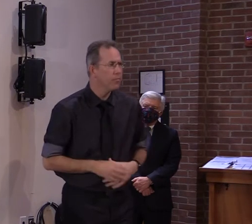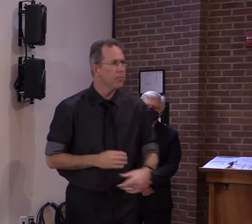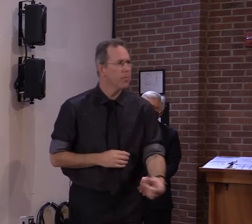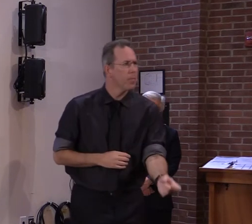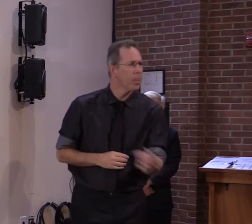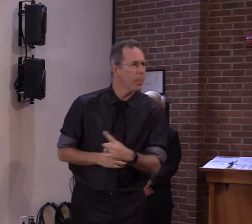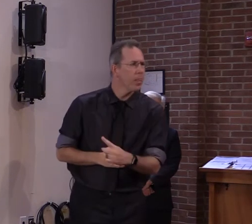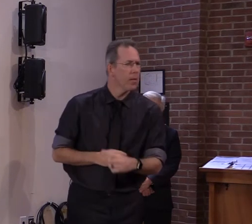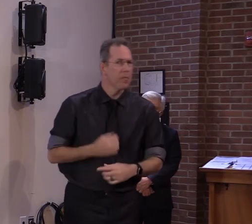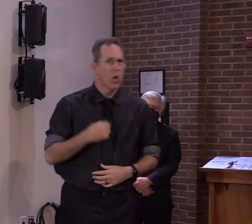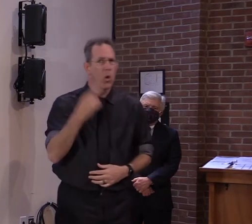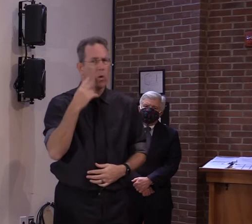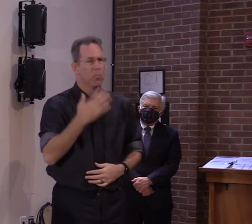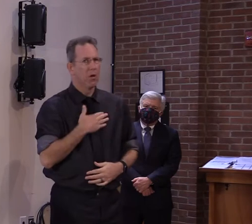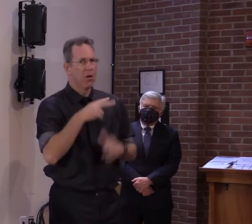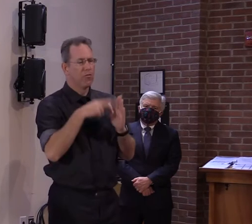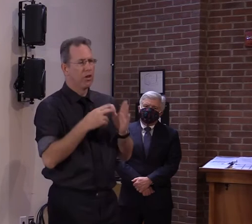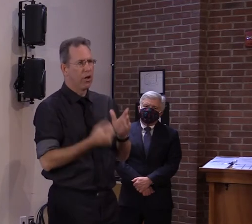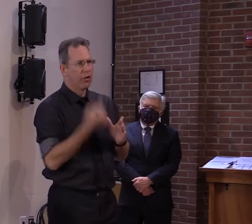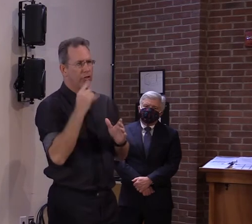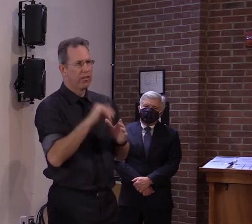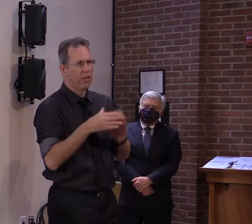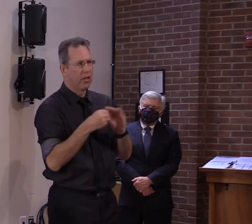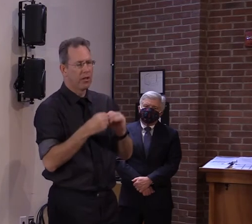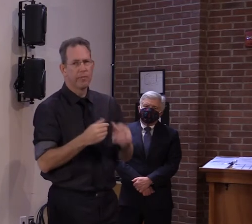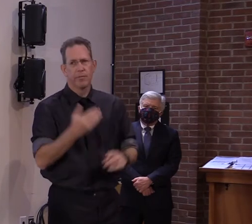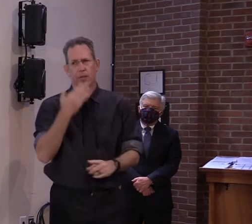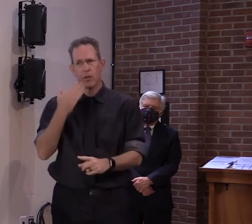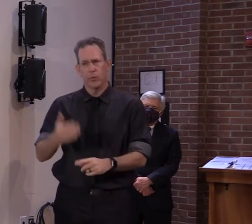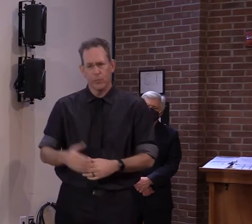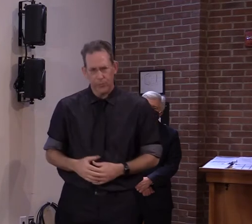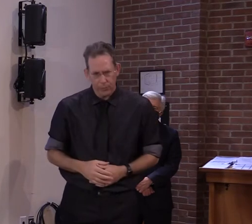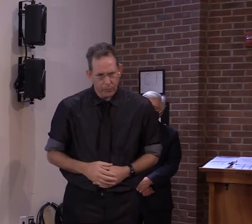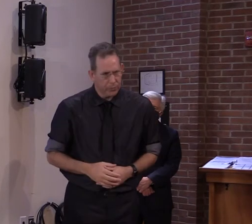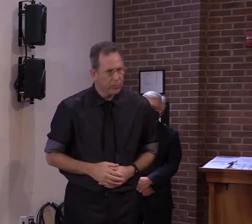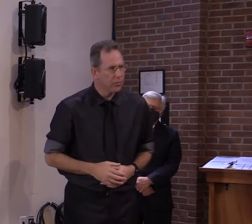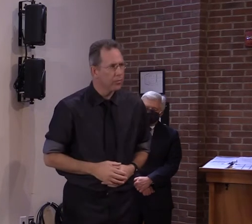I hope the readers understand that. I appreciate what you're doing. Yeah. Thank you very much. Thanks.